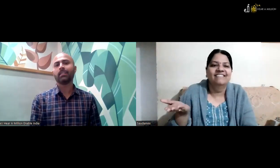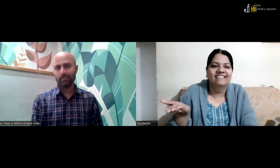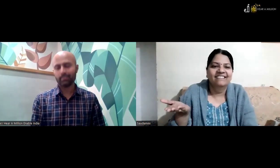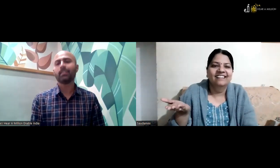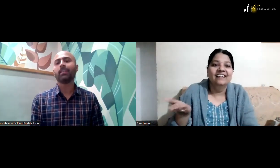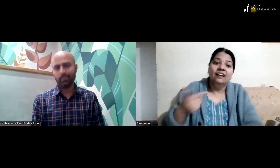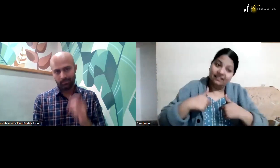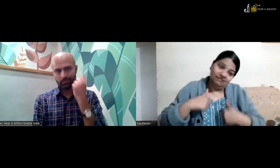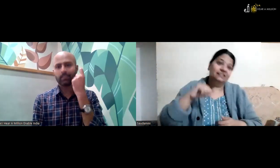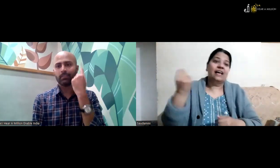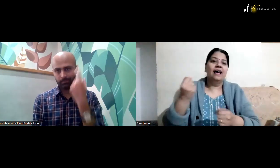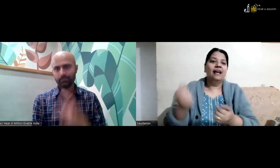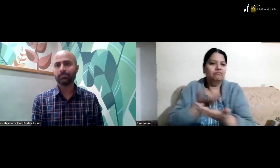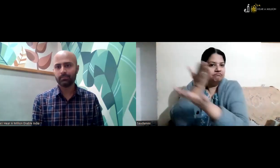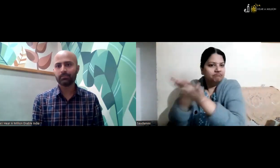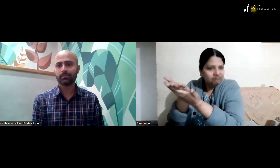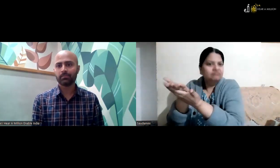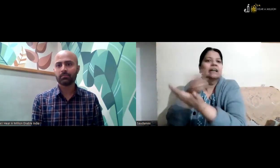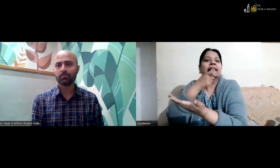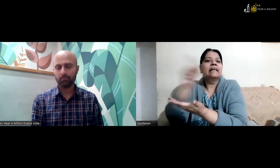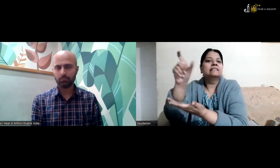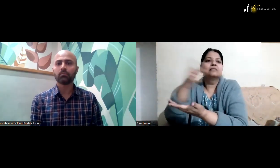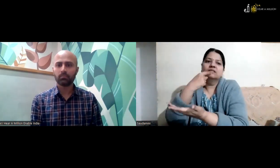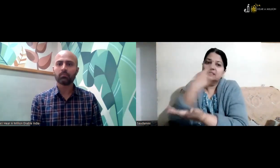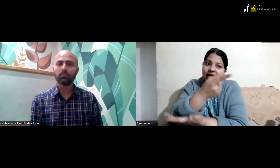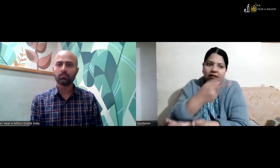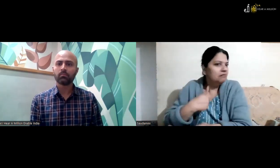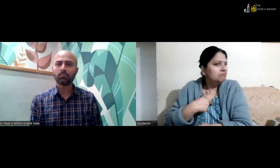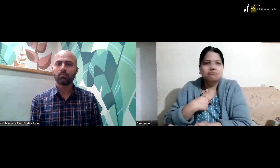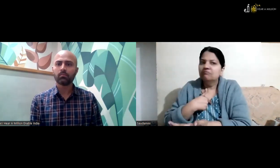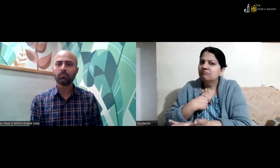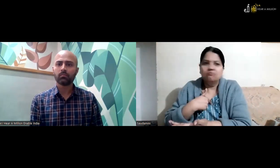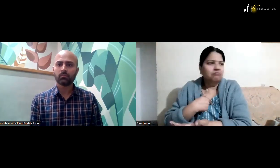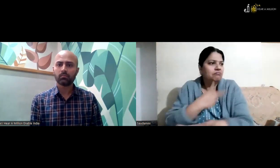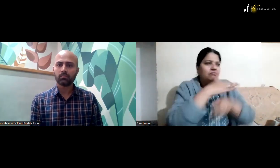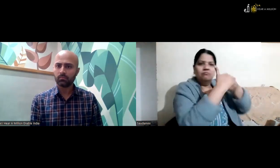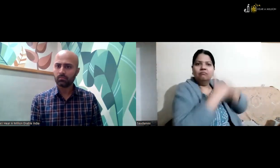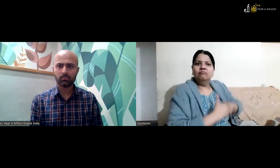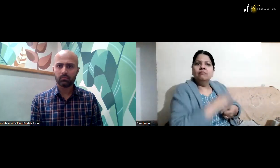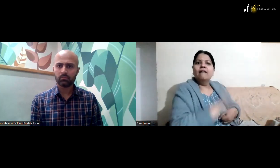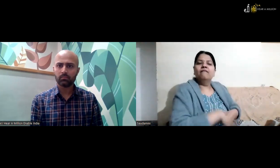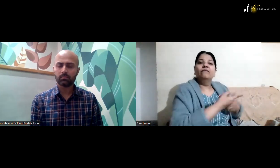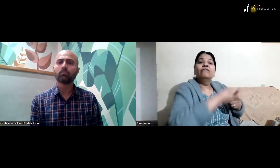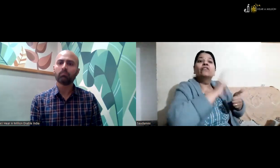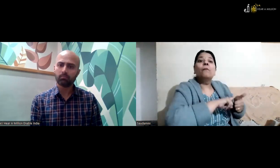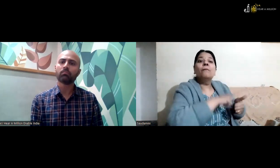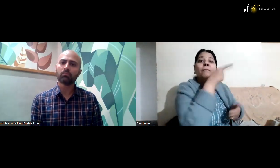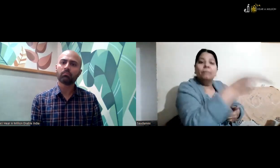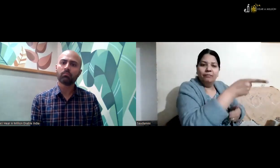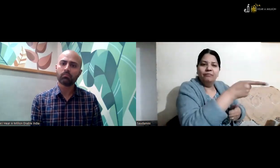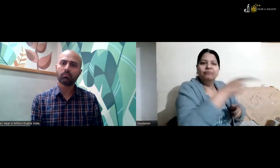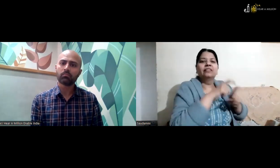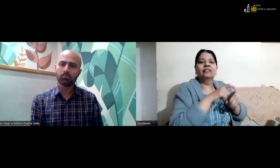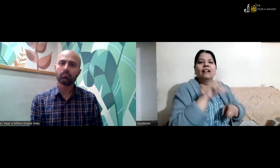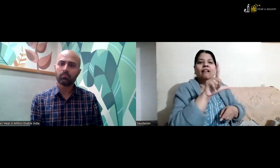deaf person. All right. So this is the general perspective or general regulations. So we must raise a complaint regarding this because there